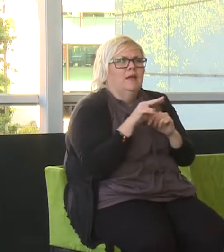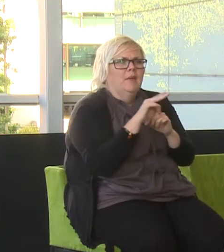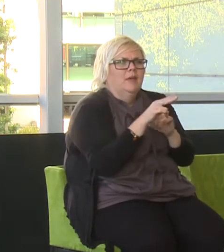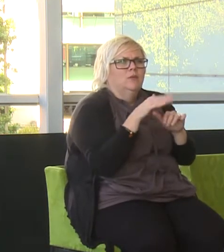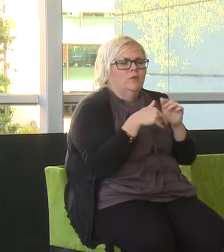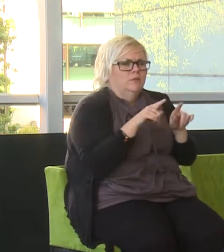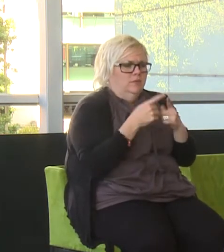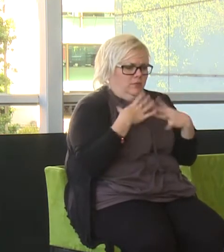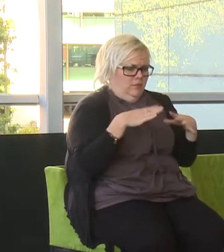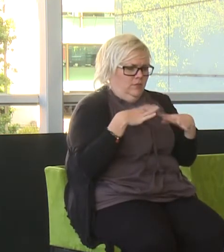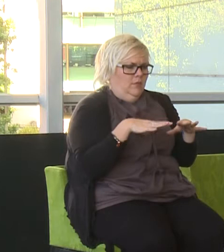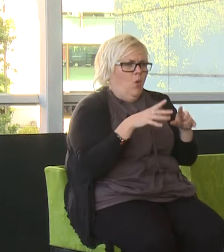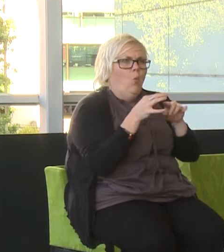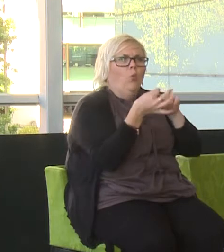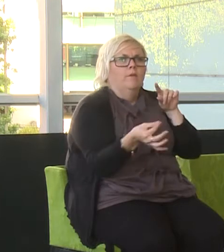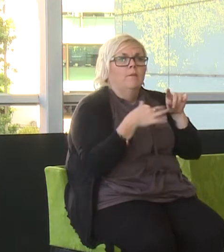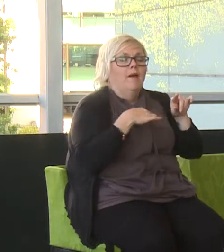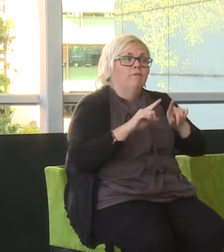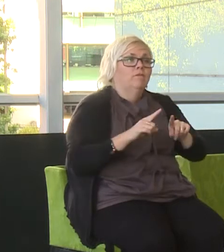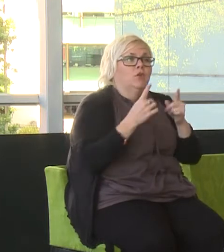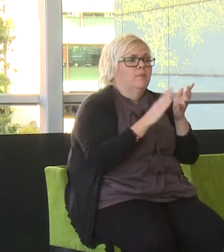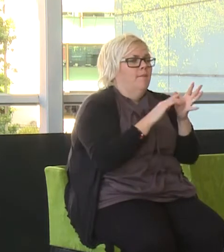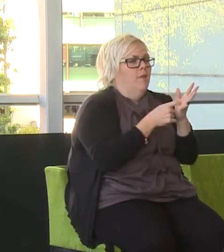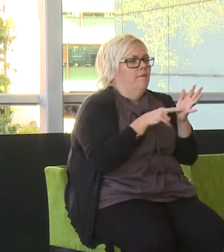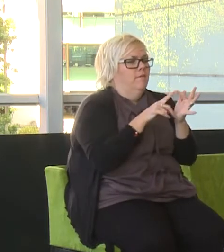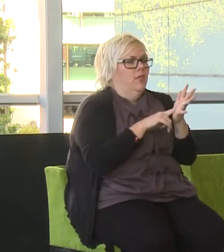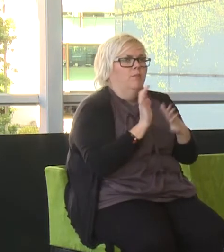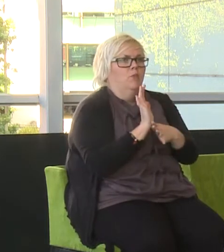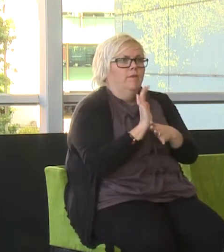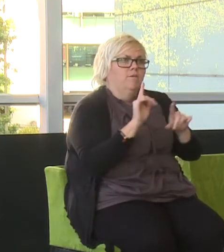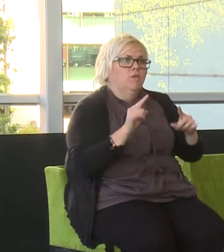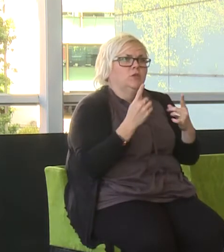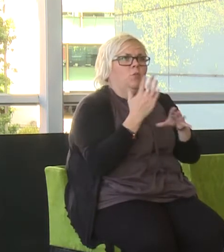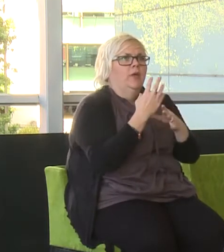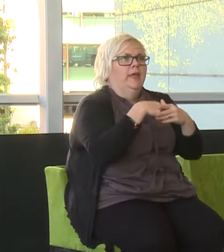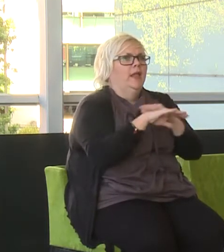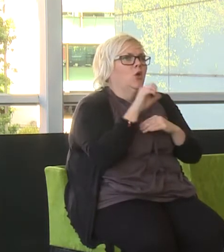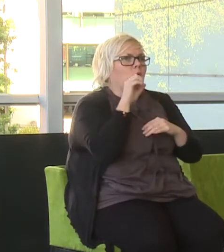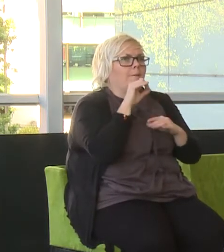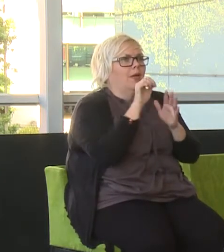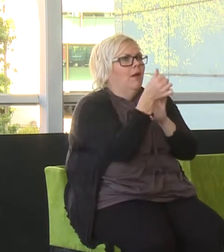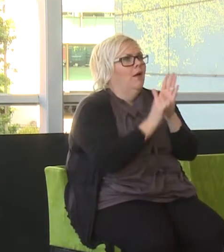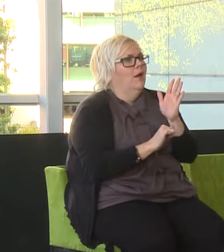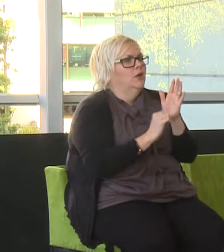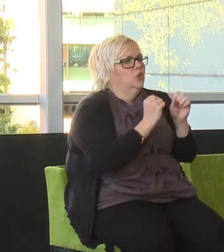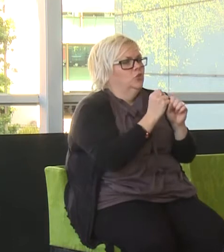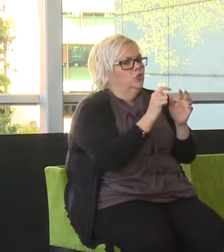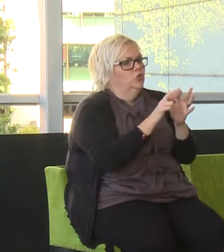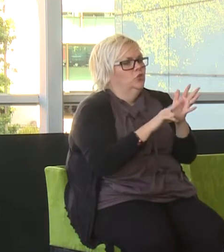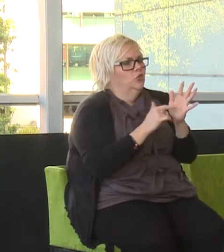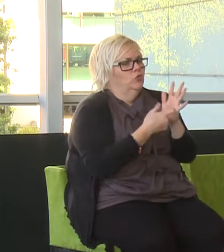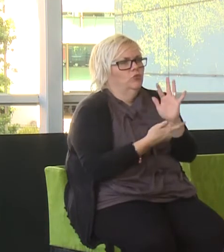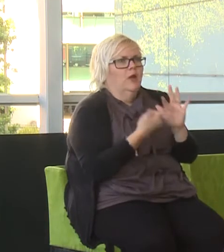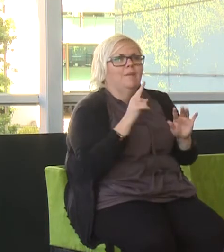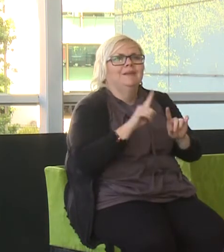Wolverine, by the way, was my first Marvel picture and my first intro into working in the comic art genre. The difference in this